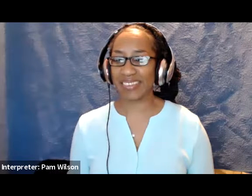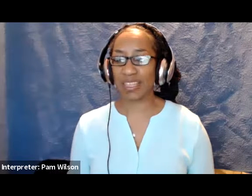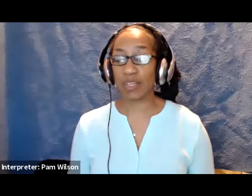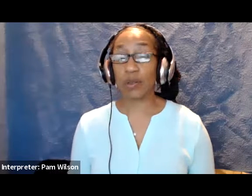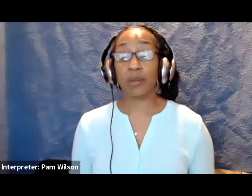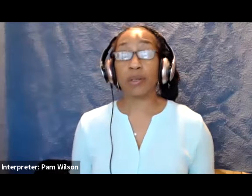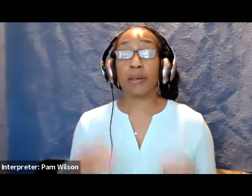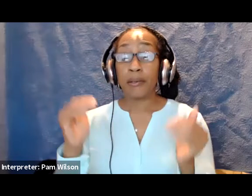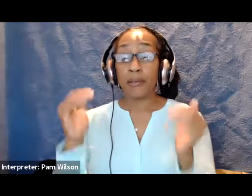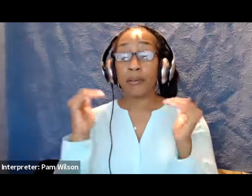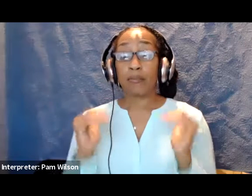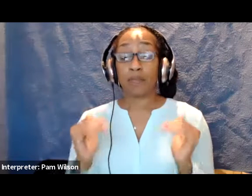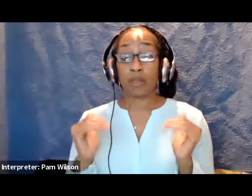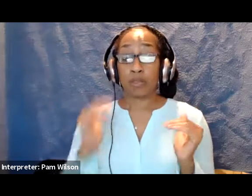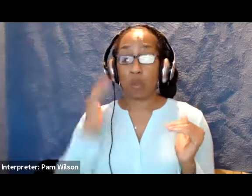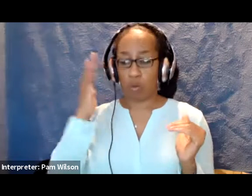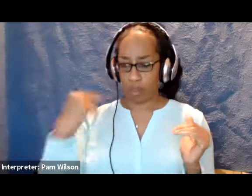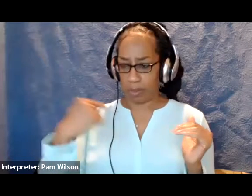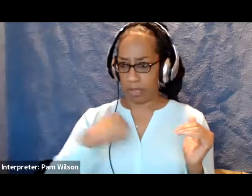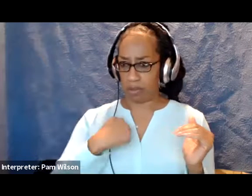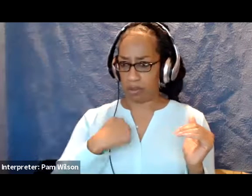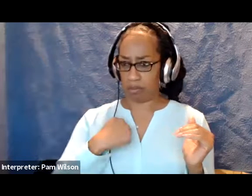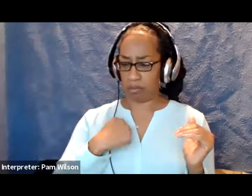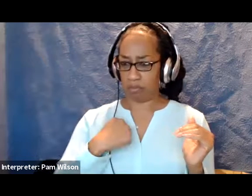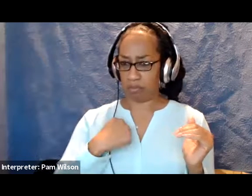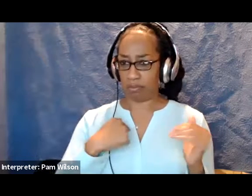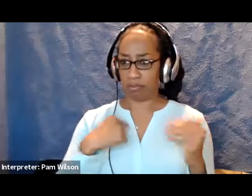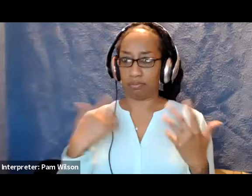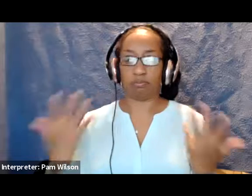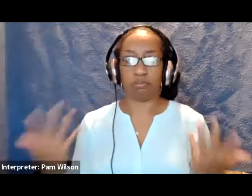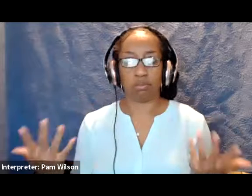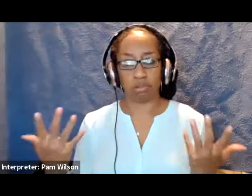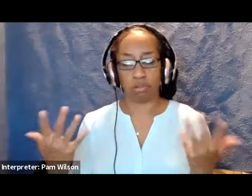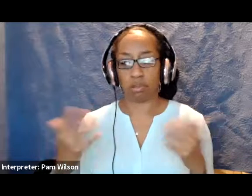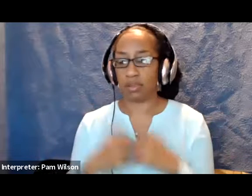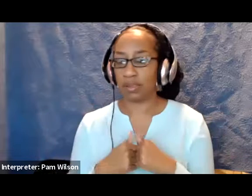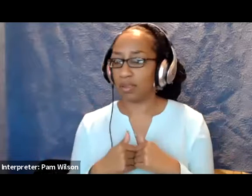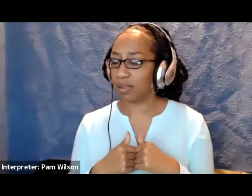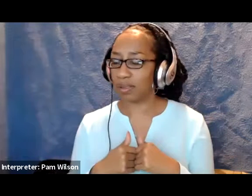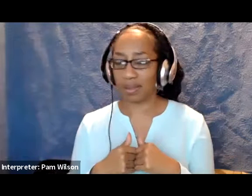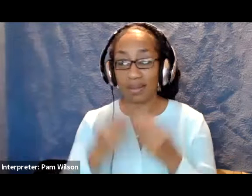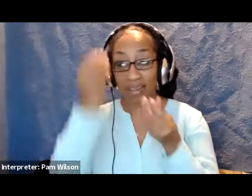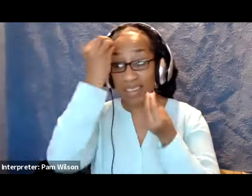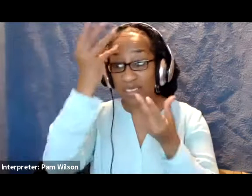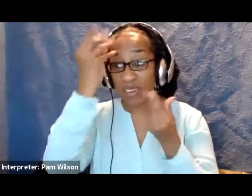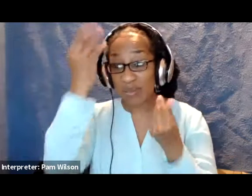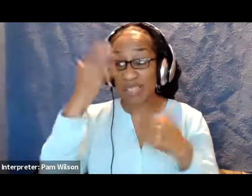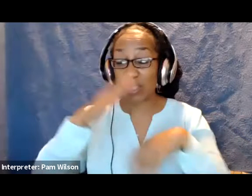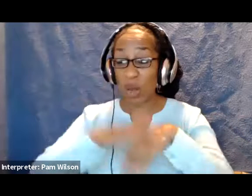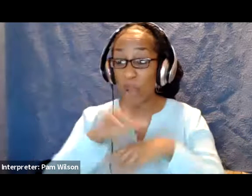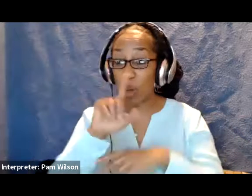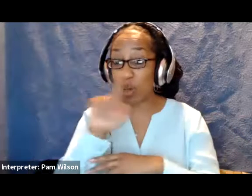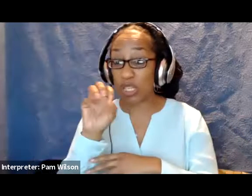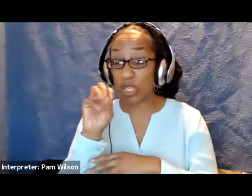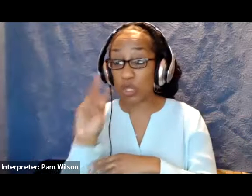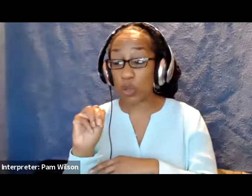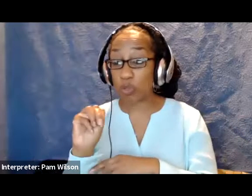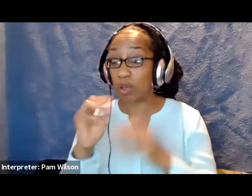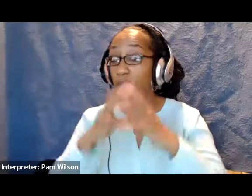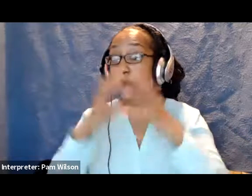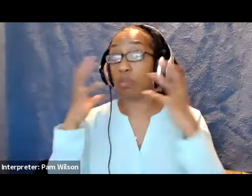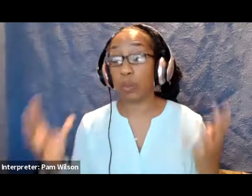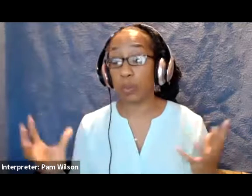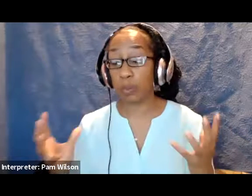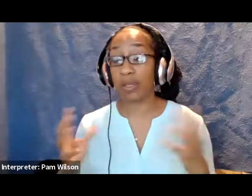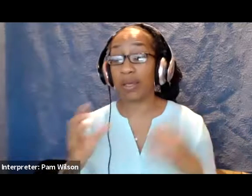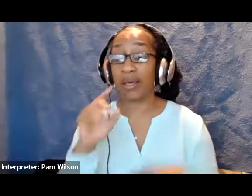Okay, so why me? There is so much information out there on Zoom, and I can tell you that